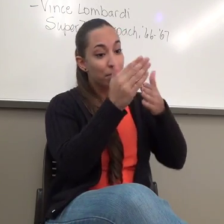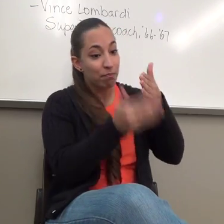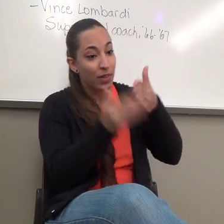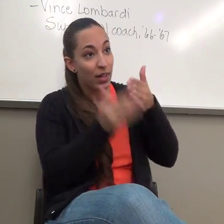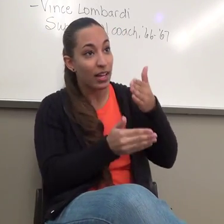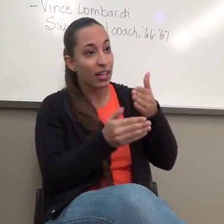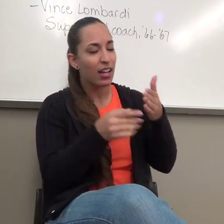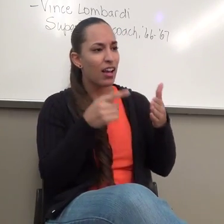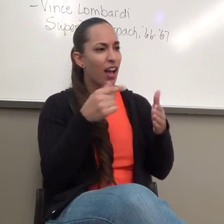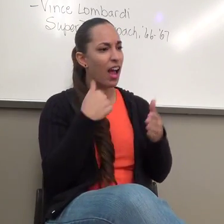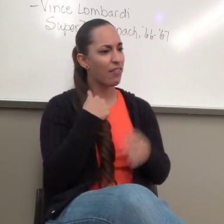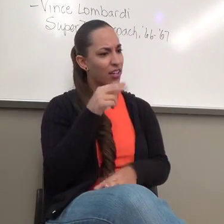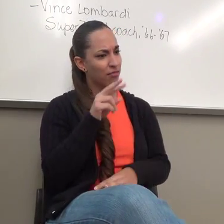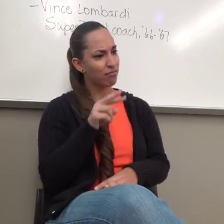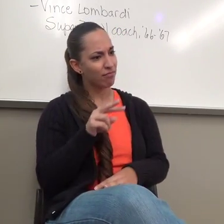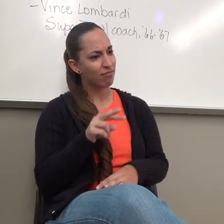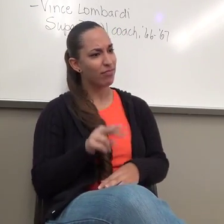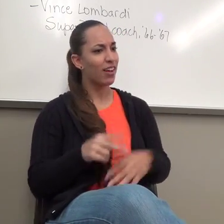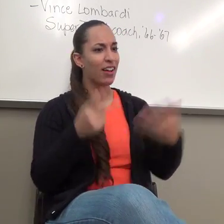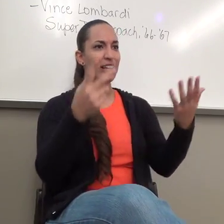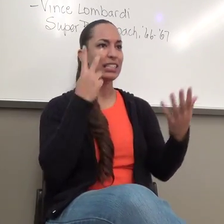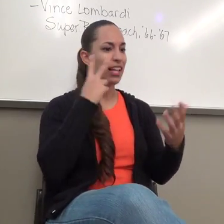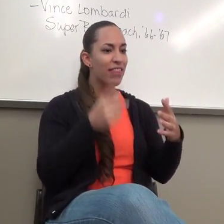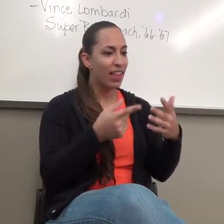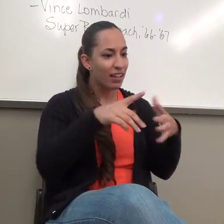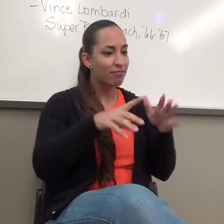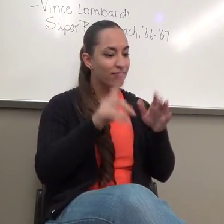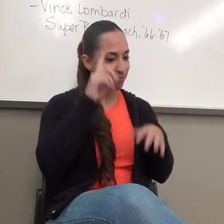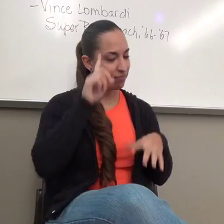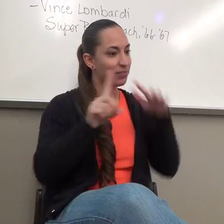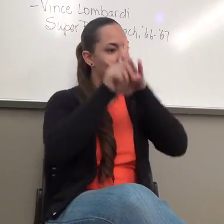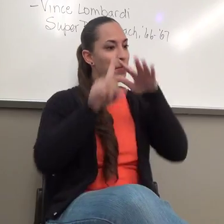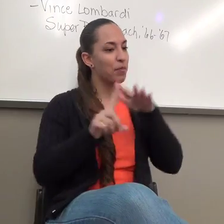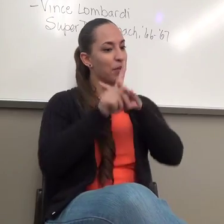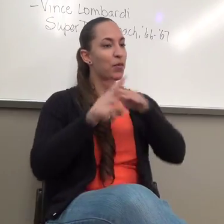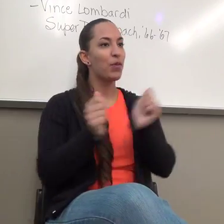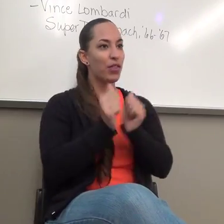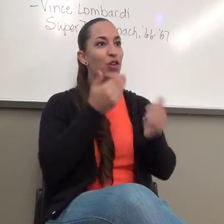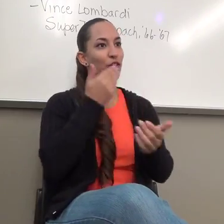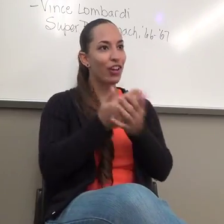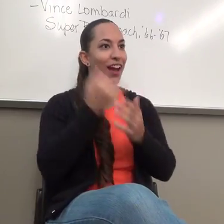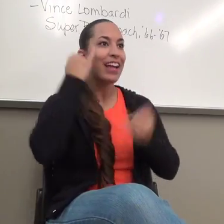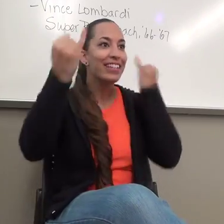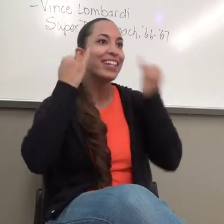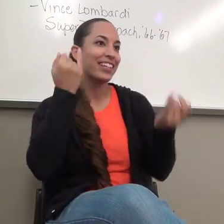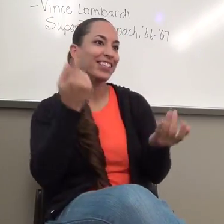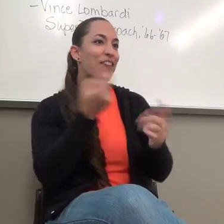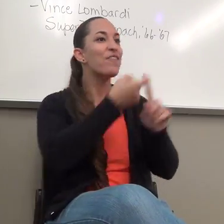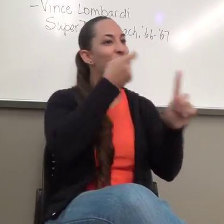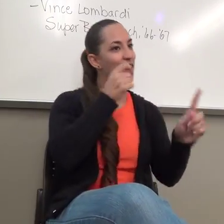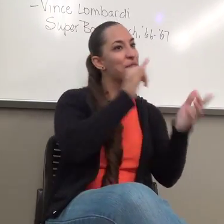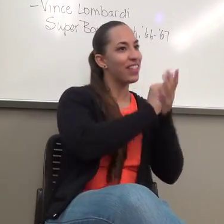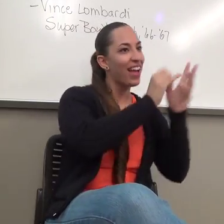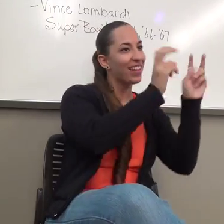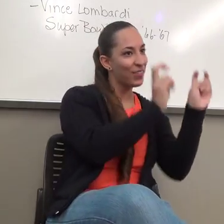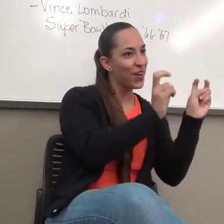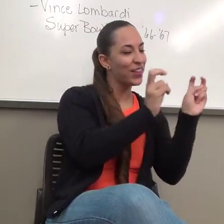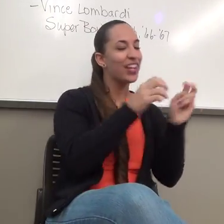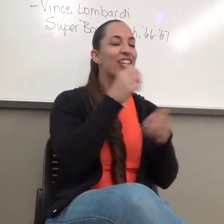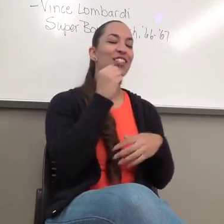for papers. And I said, see, this is exactly what the journal topic says. Once you start writing, even though you think, oh, I can't think of